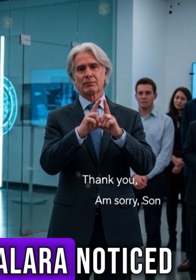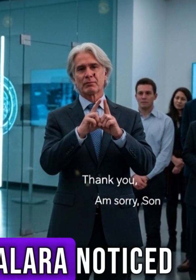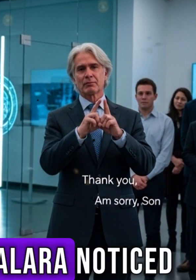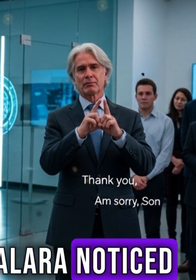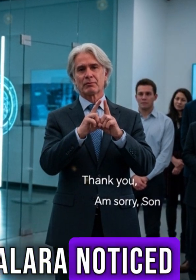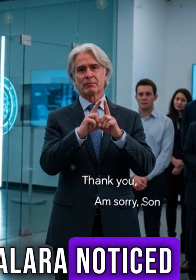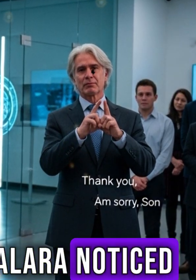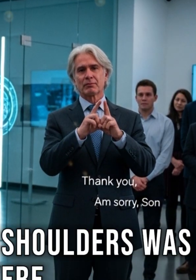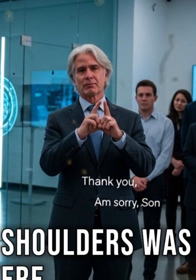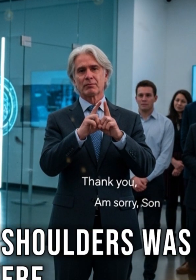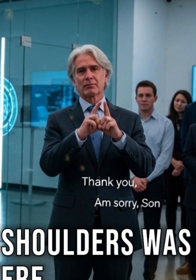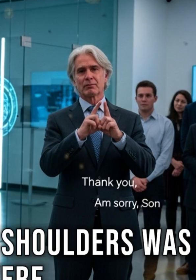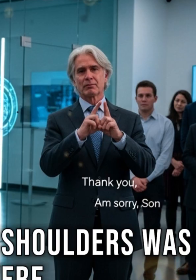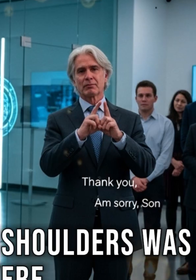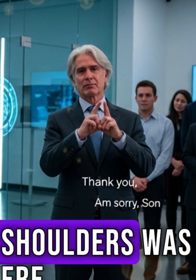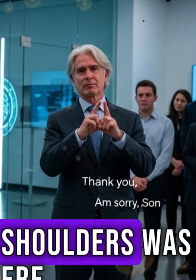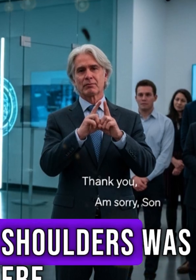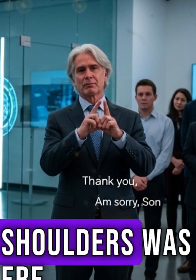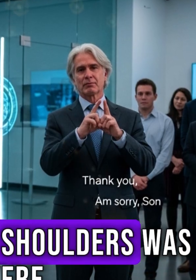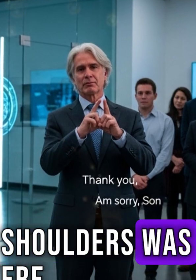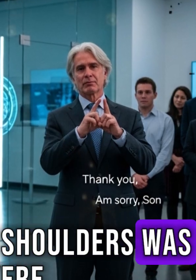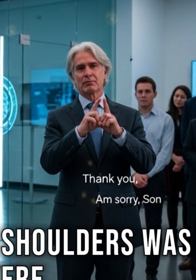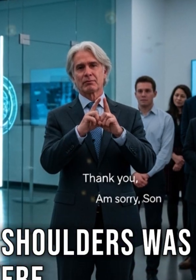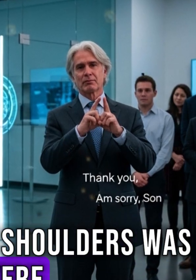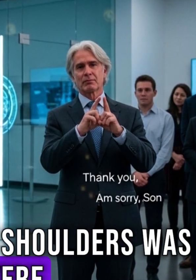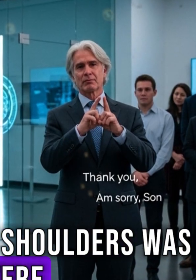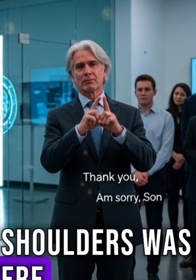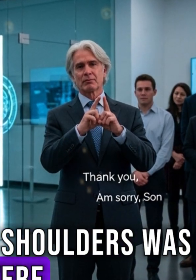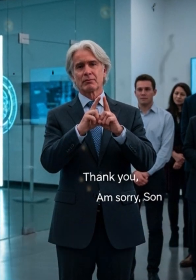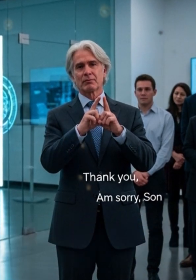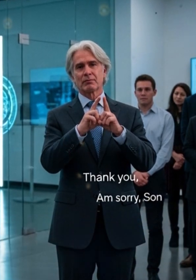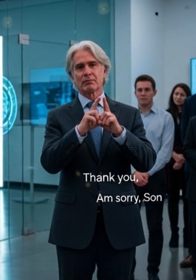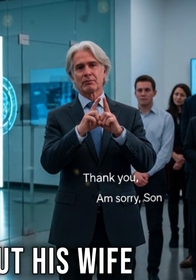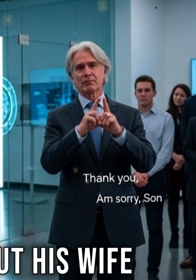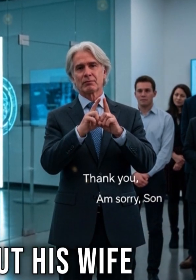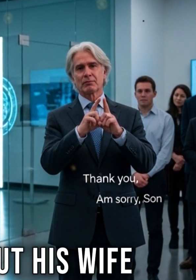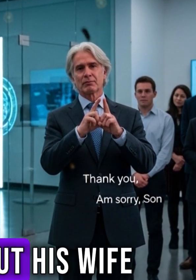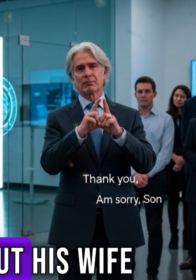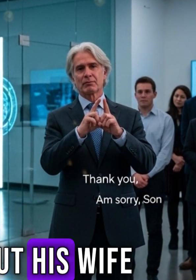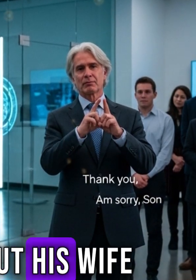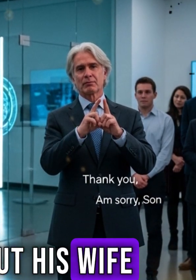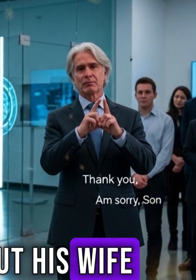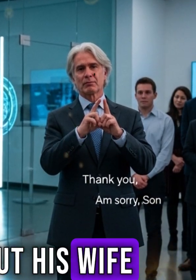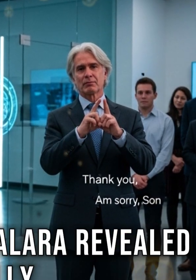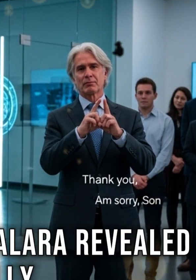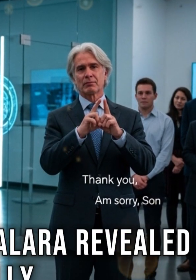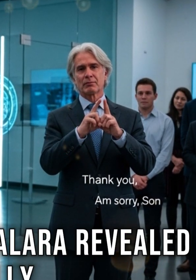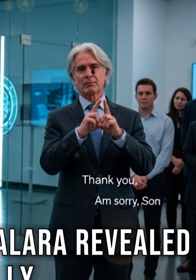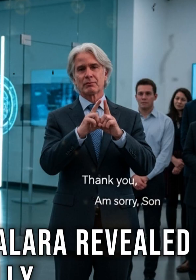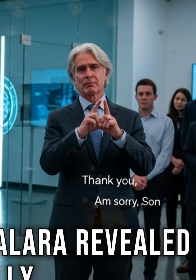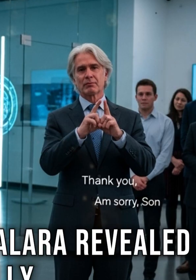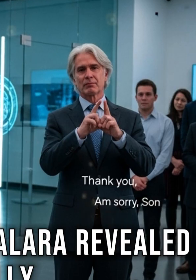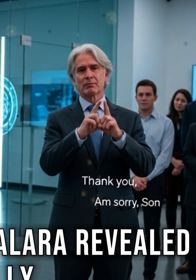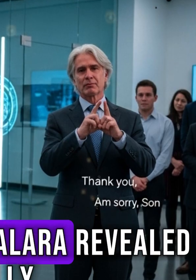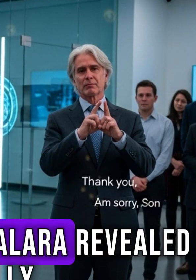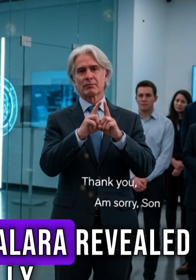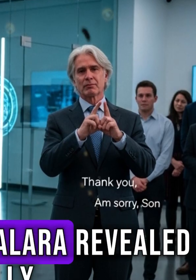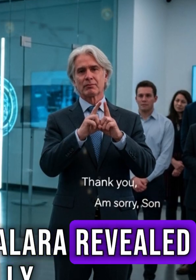Alara noticed the tightness in his shoulders was less severe. He told me about his wife, your mother, today, Alara